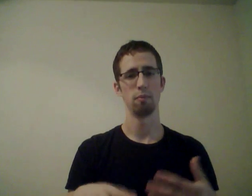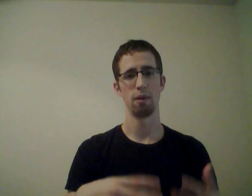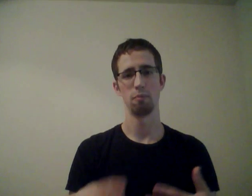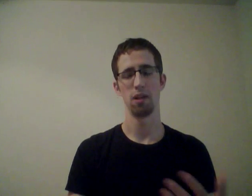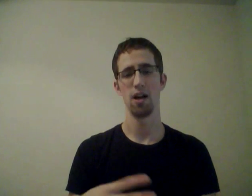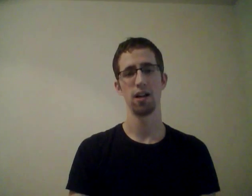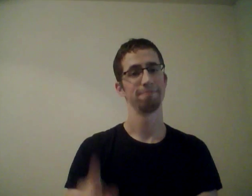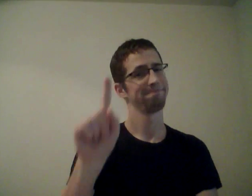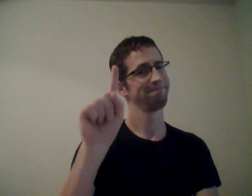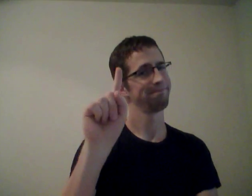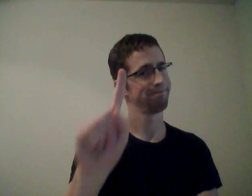blah, blah, blah.